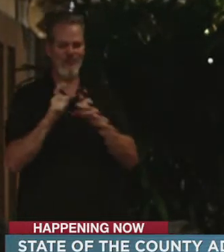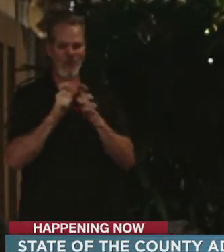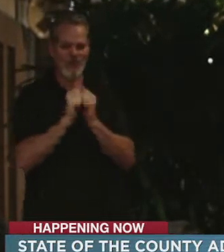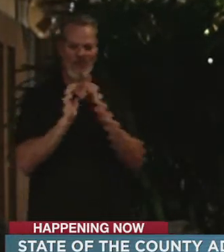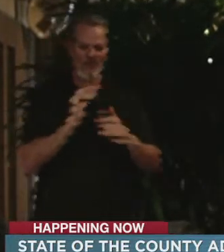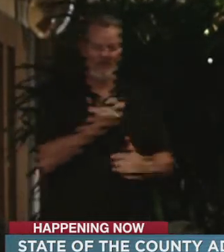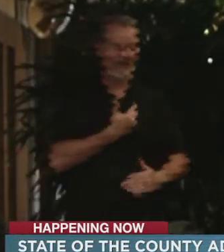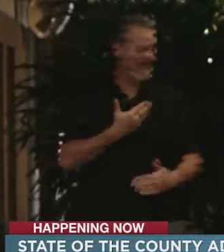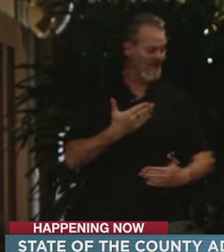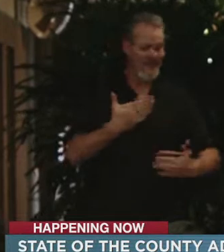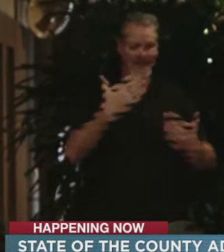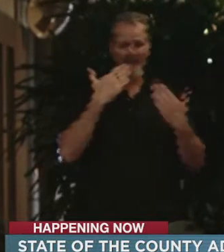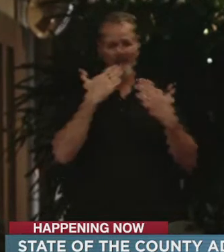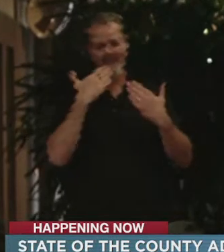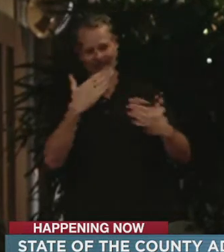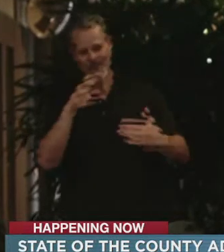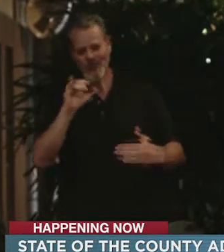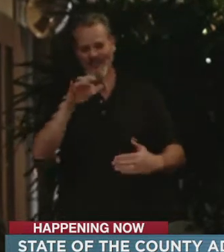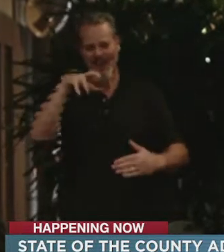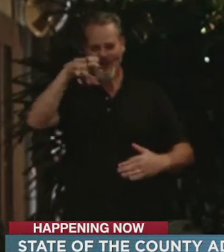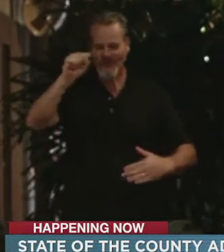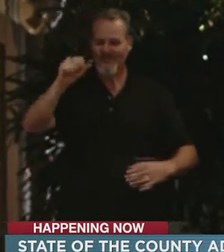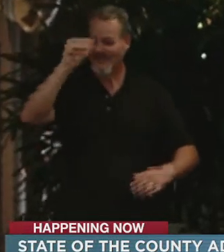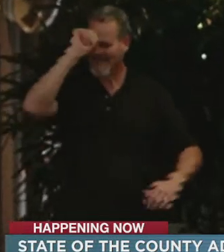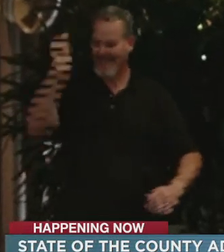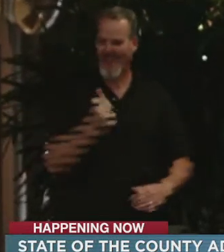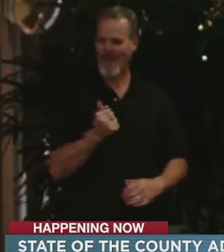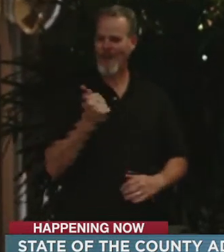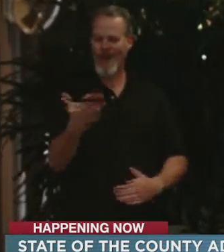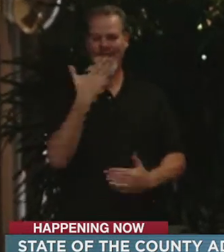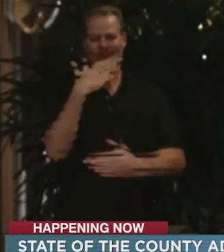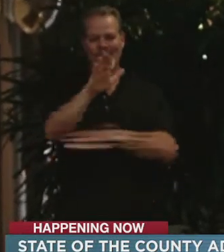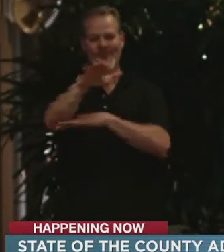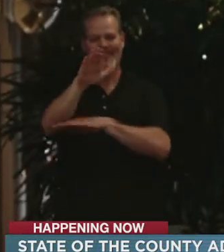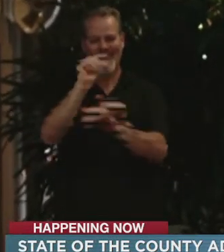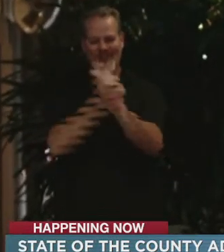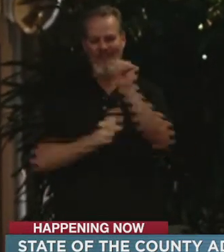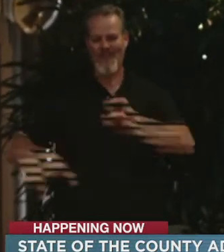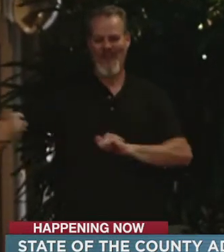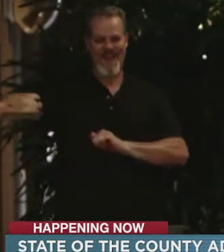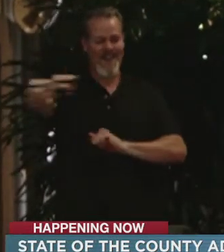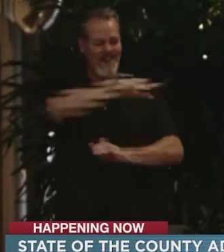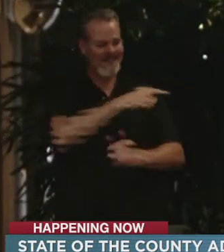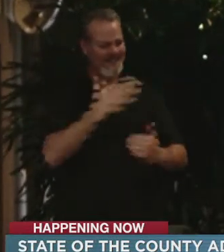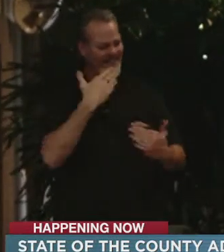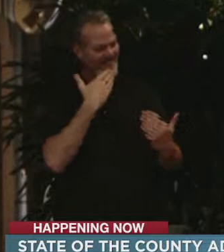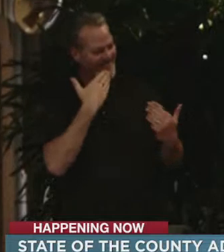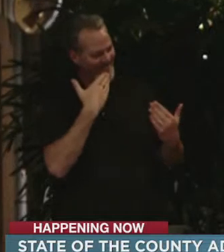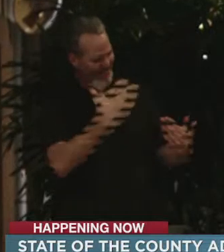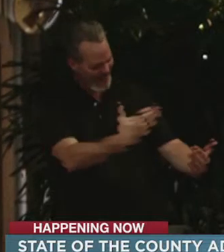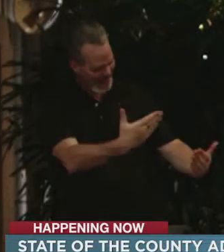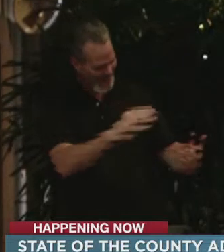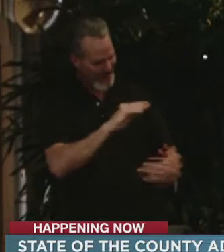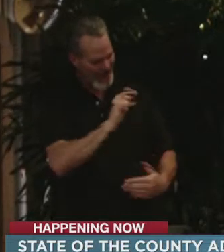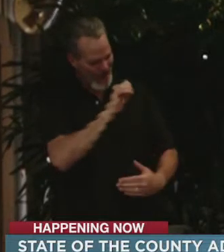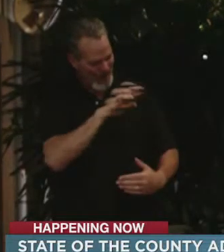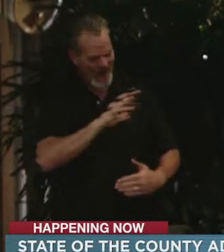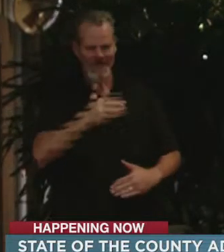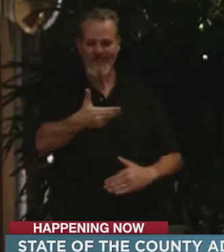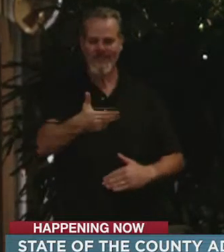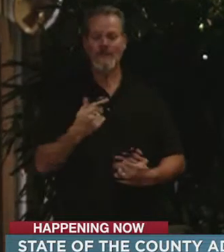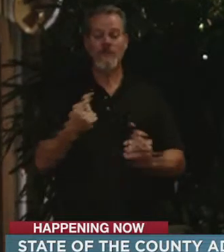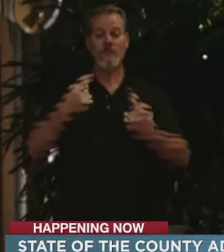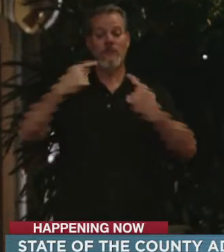Thank you, Cyrus. Aloha and good afternoon, everybody. Thank you, Mayor, for the invitation to